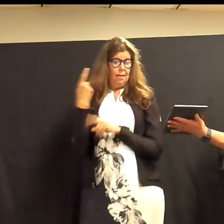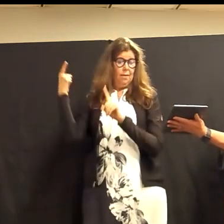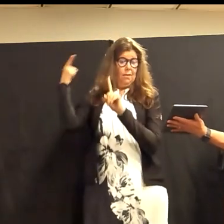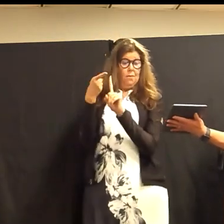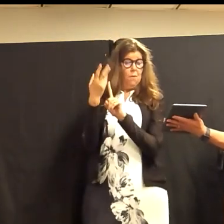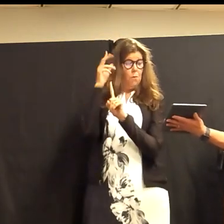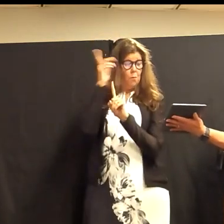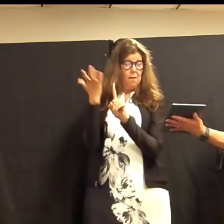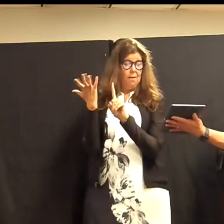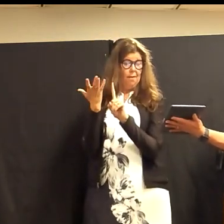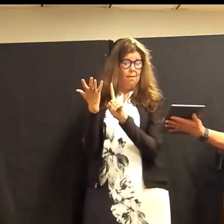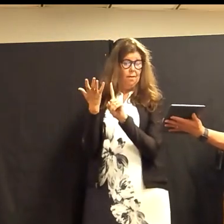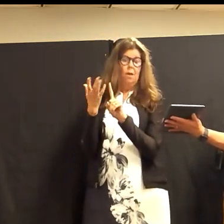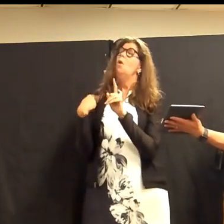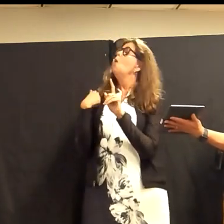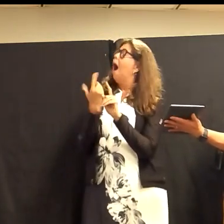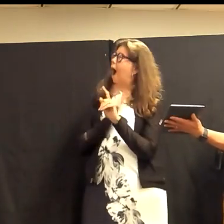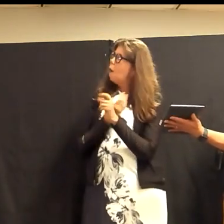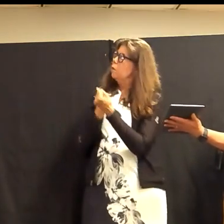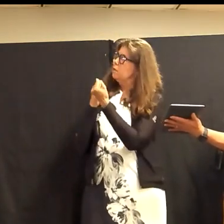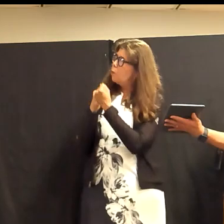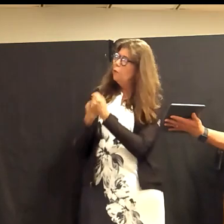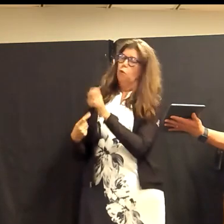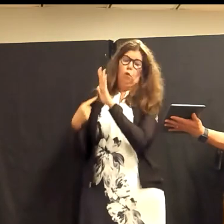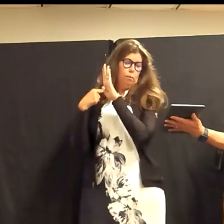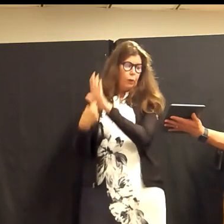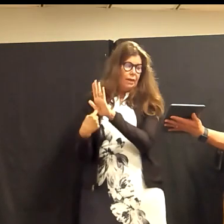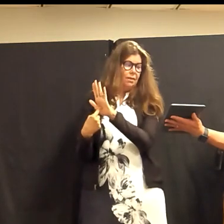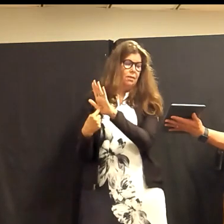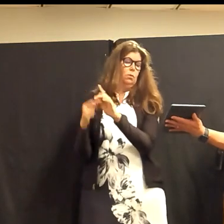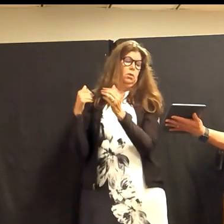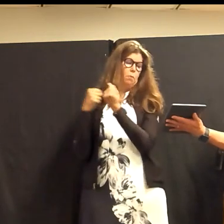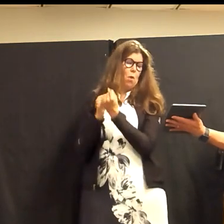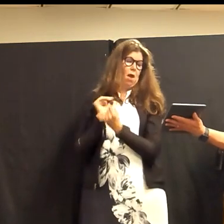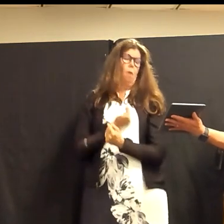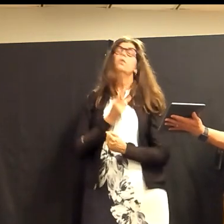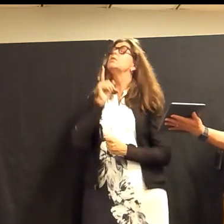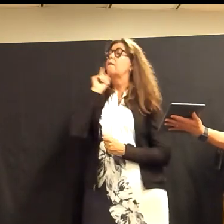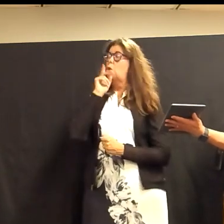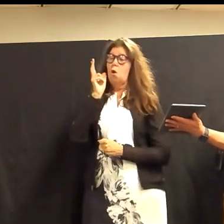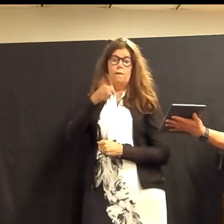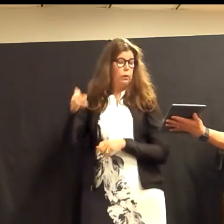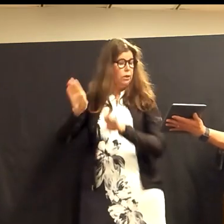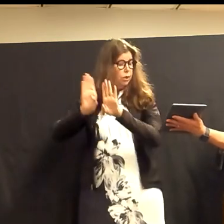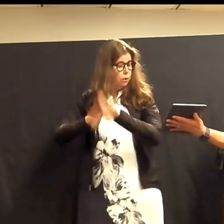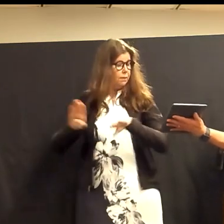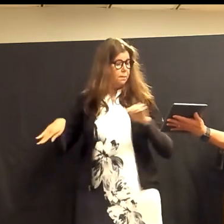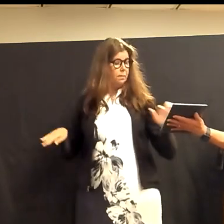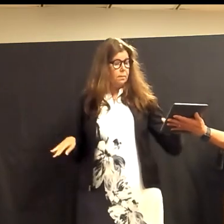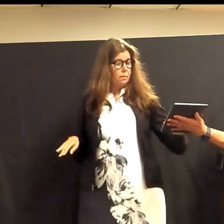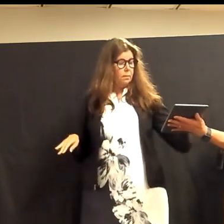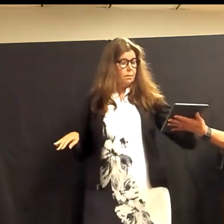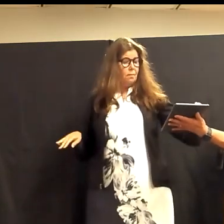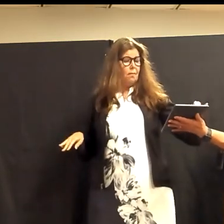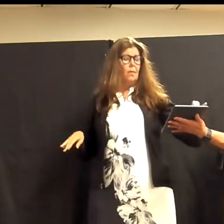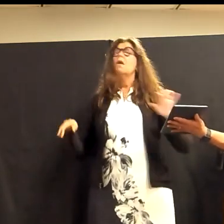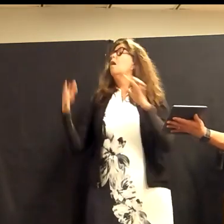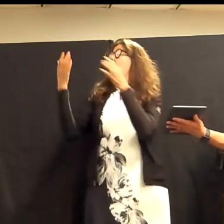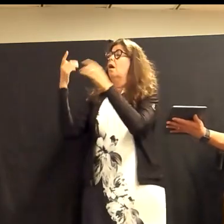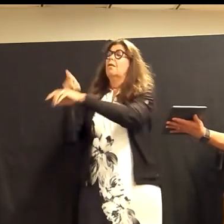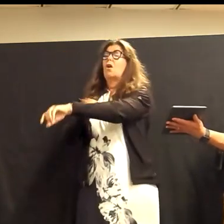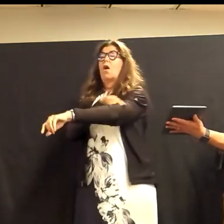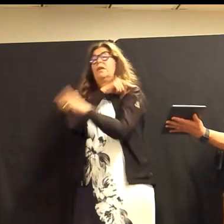And coming to that understanding needs to be centered around the representation and the support